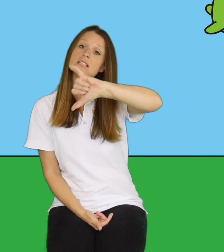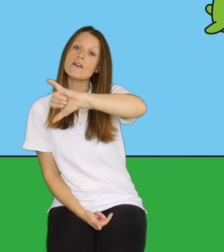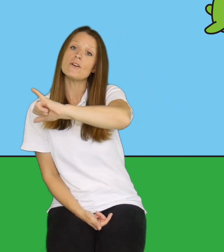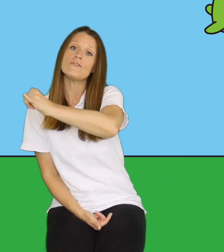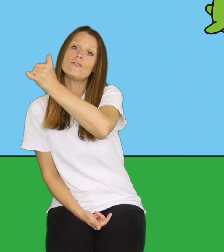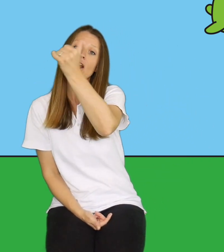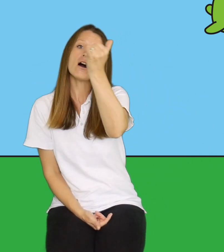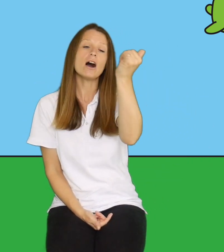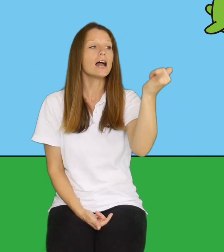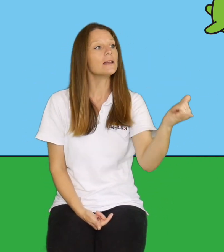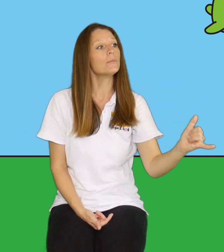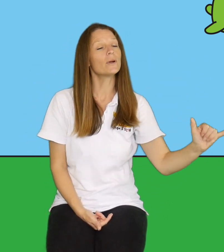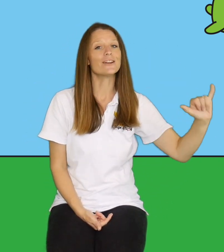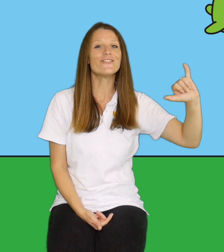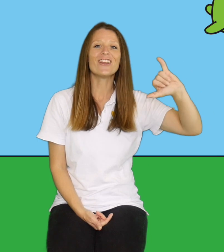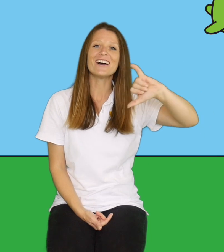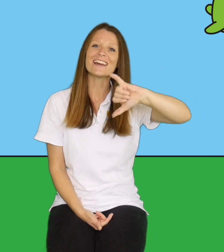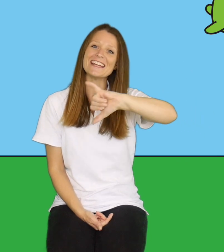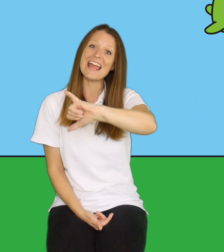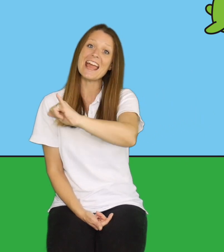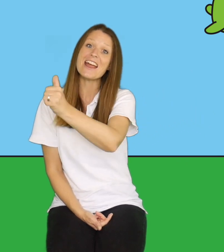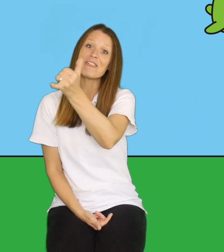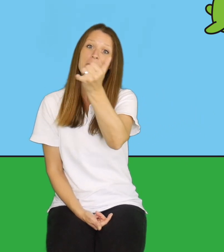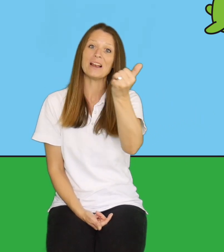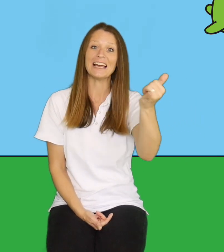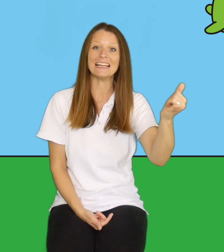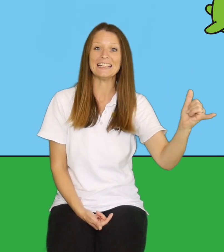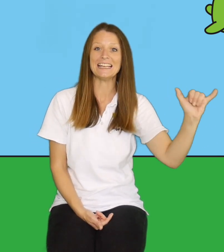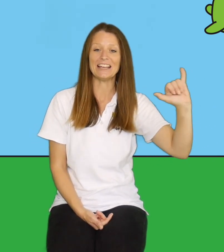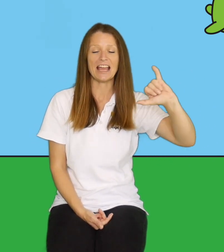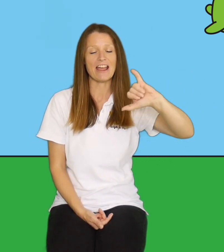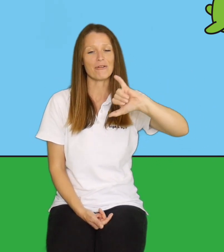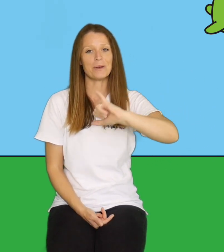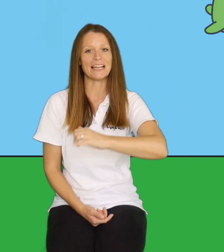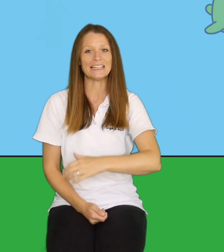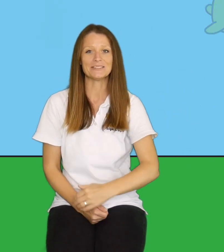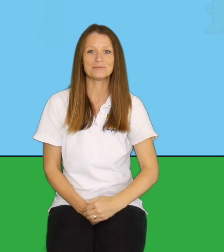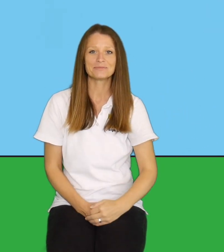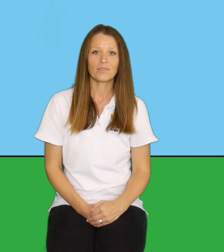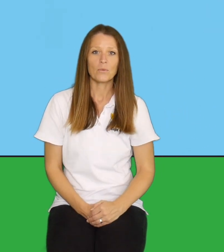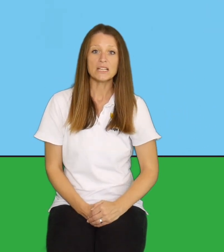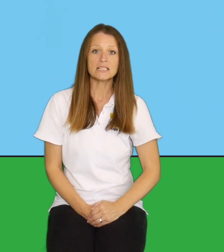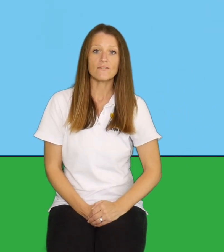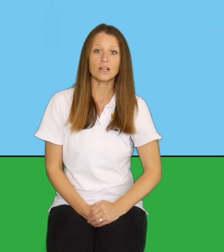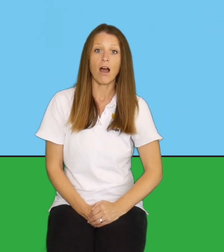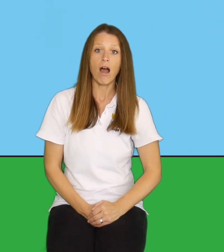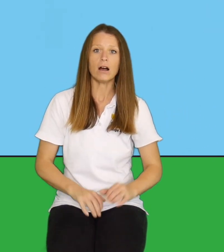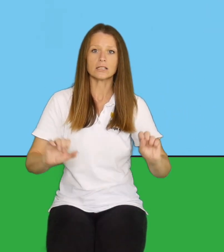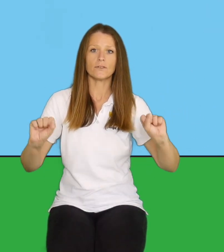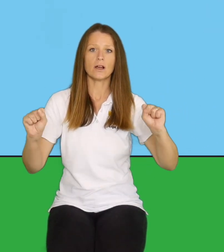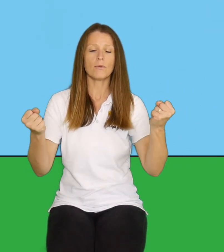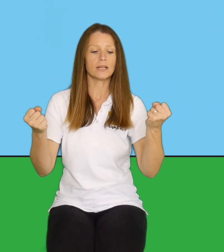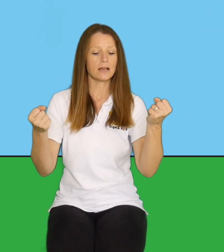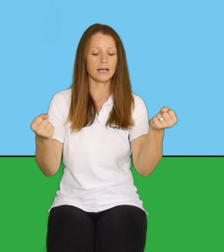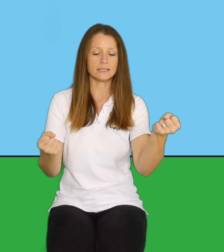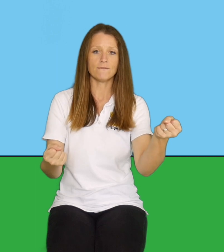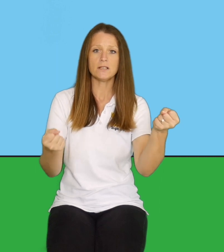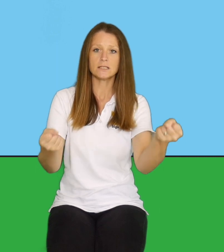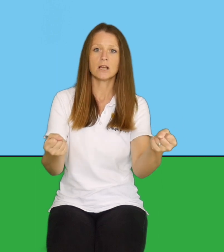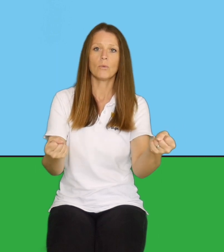for fly, but we're going to fly like an aeroplane. Here, aeroplane. We're going to need some for car. So for car, we're going to get our hands in fists. We're going to